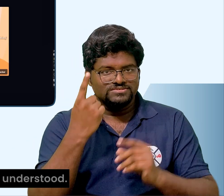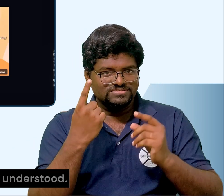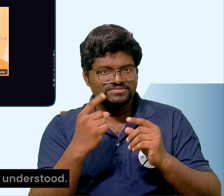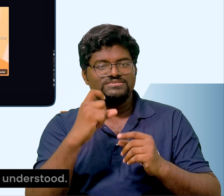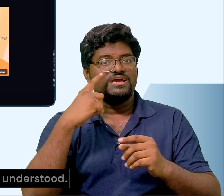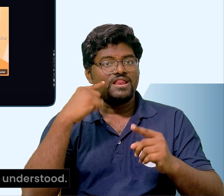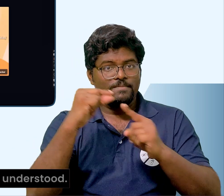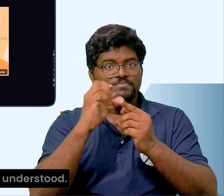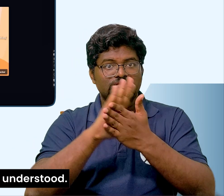you understand.